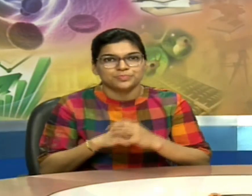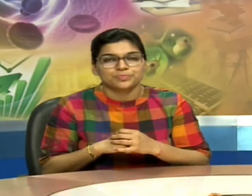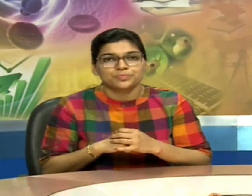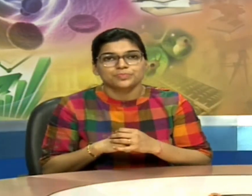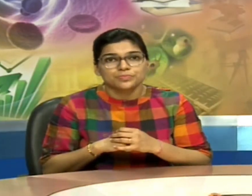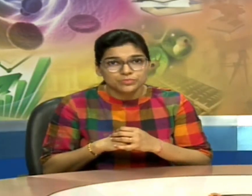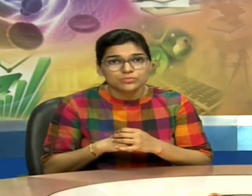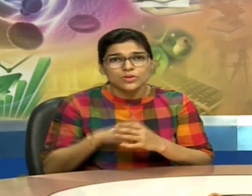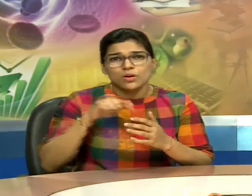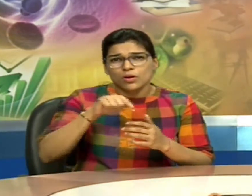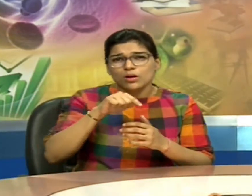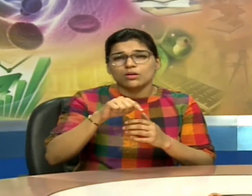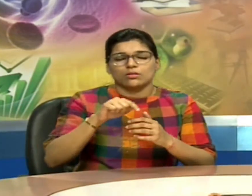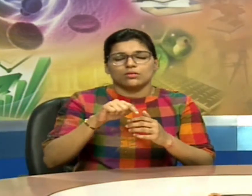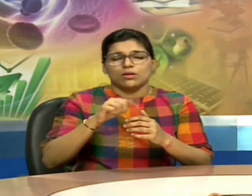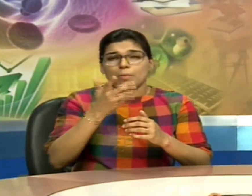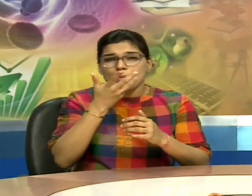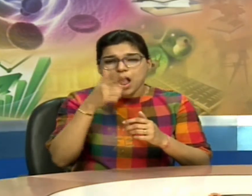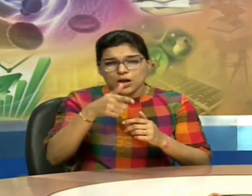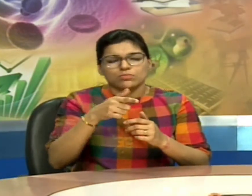on 22nd March.